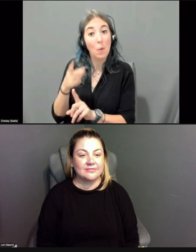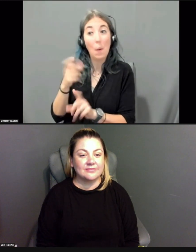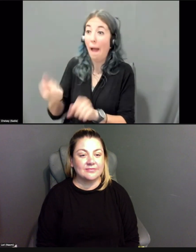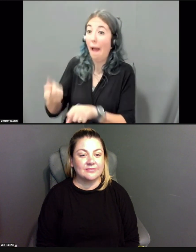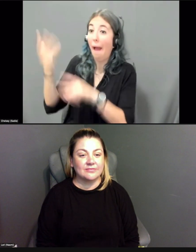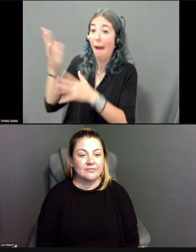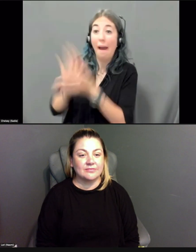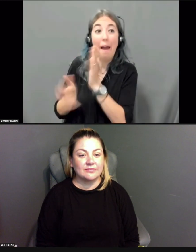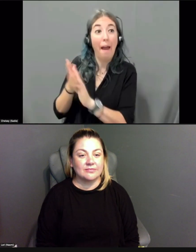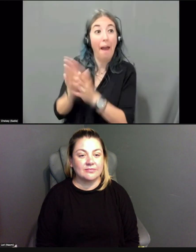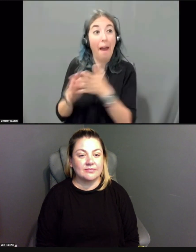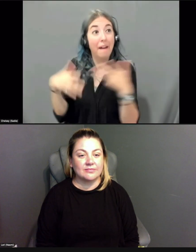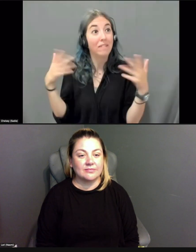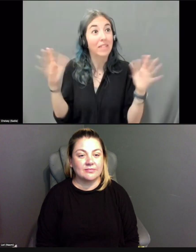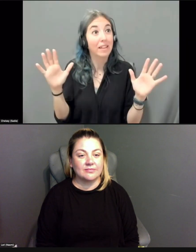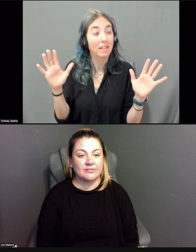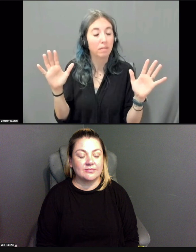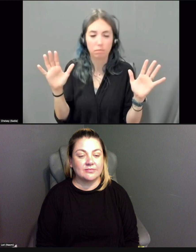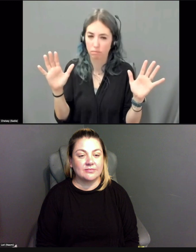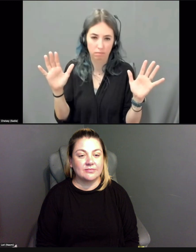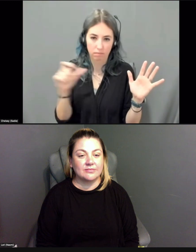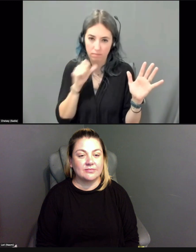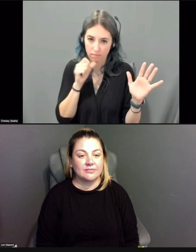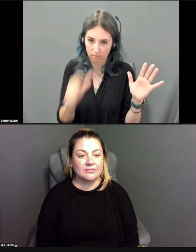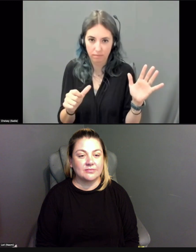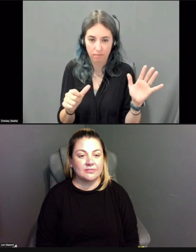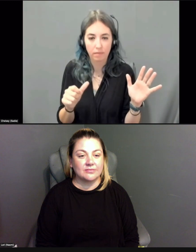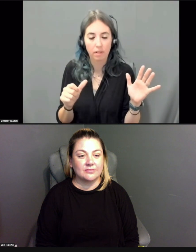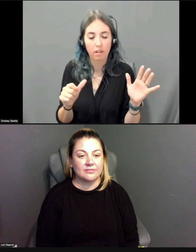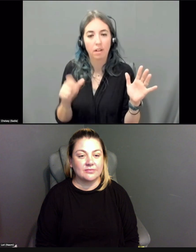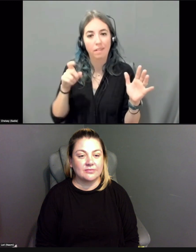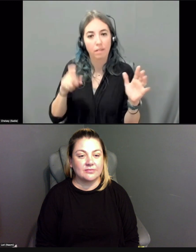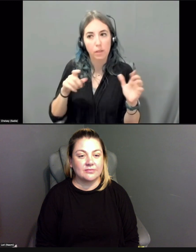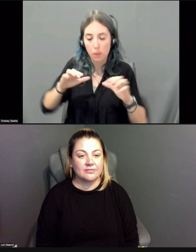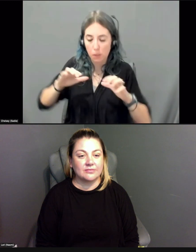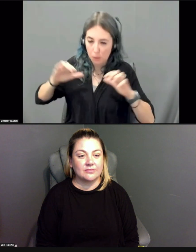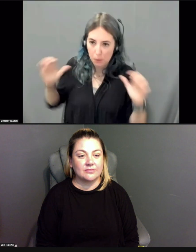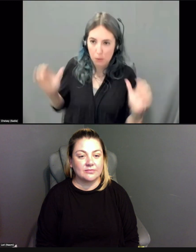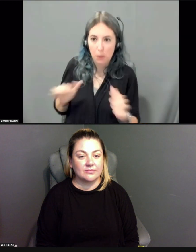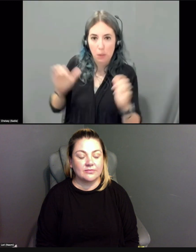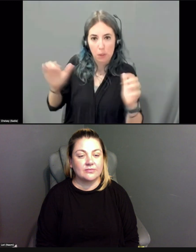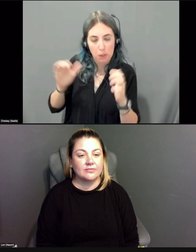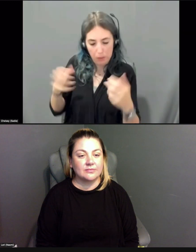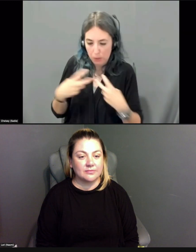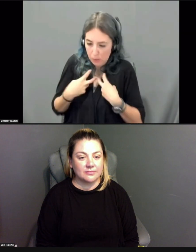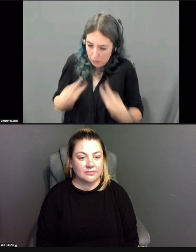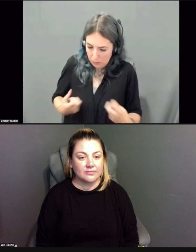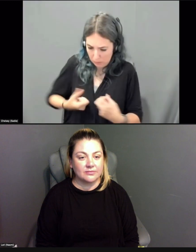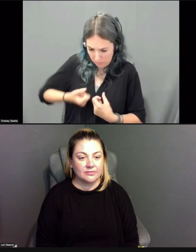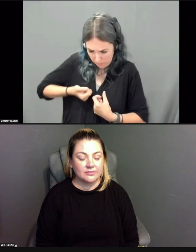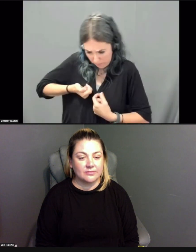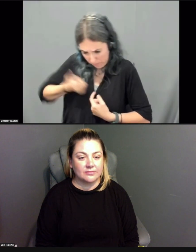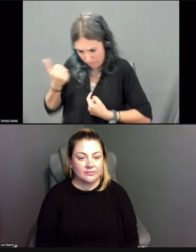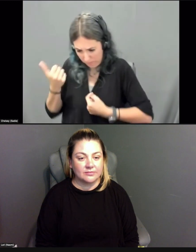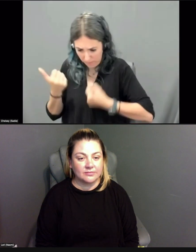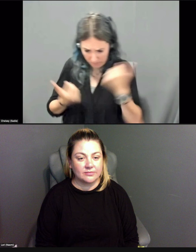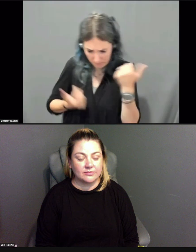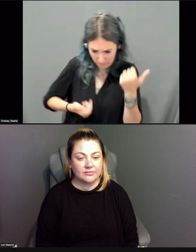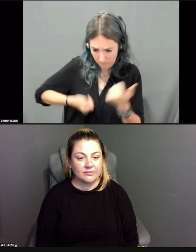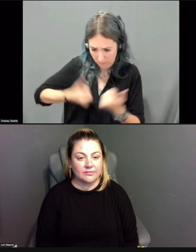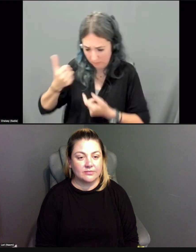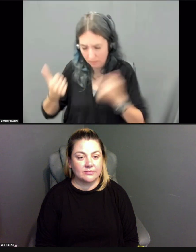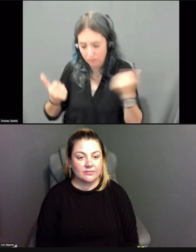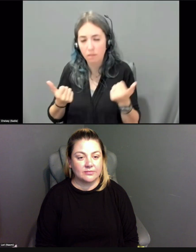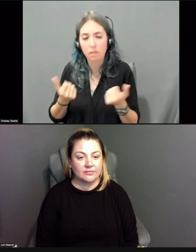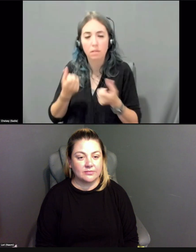It is one of those things that is a constant evolution of unpacking